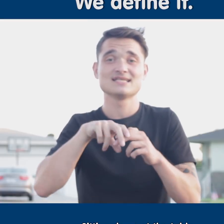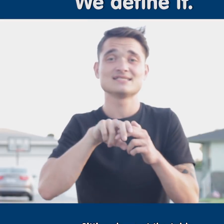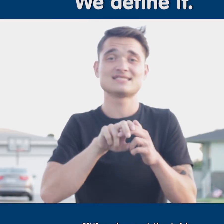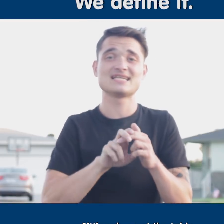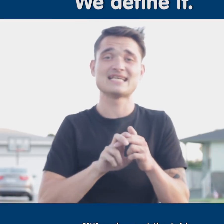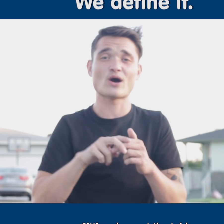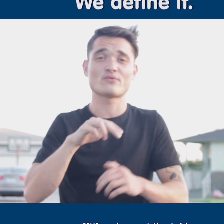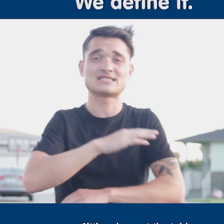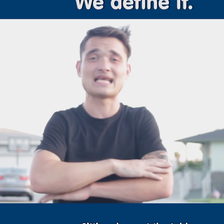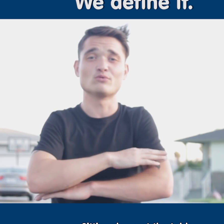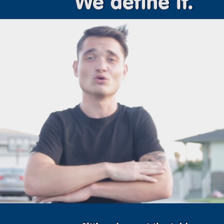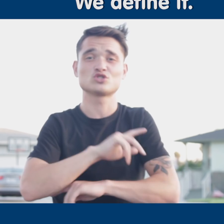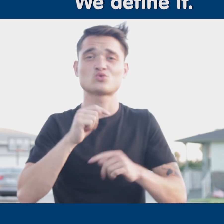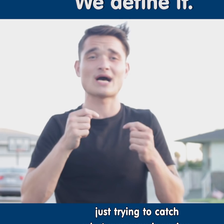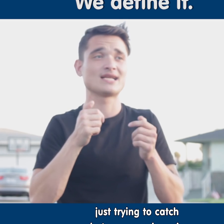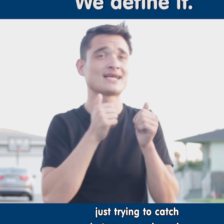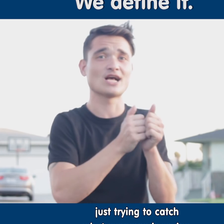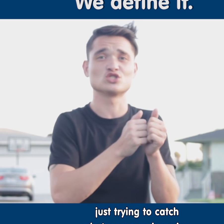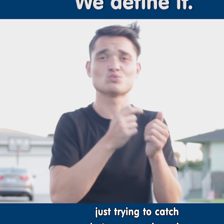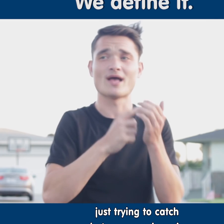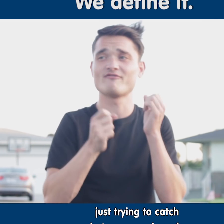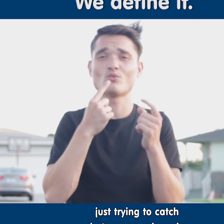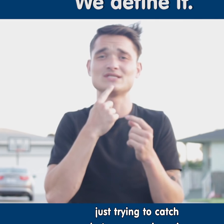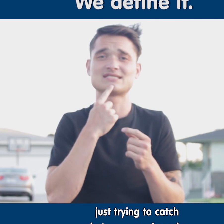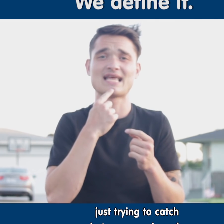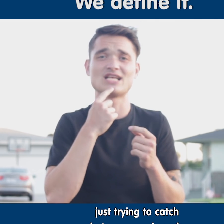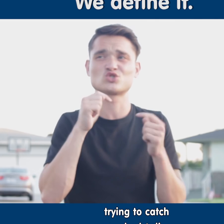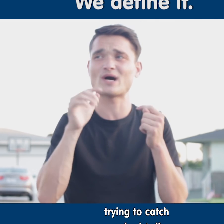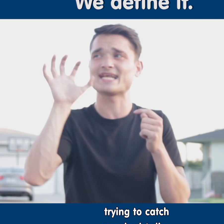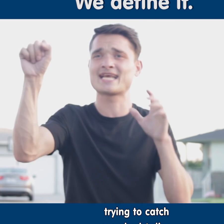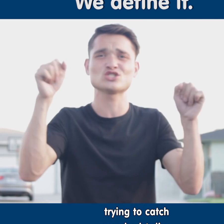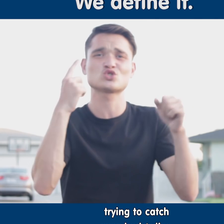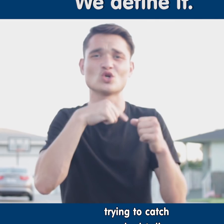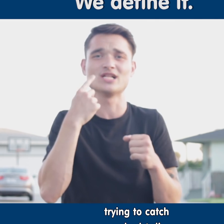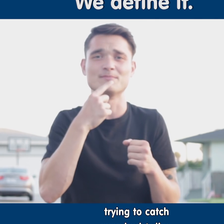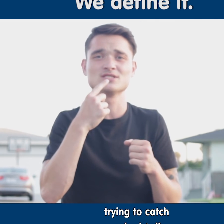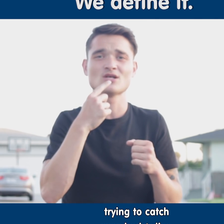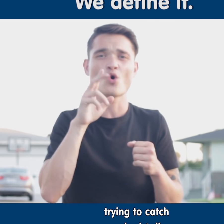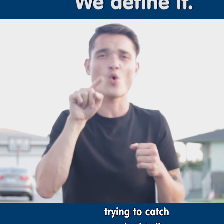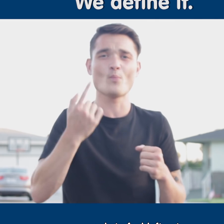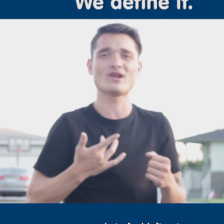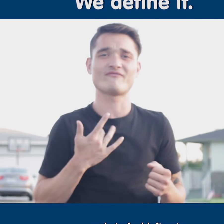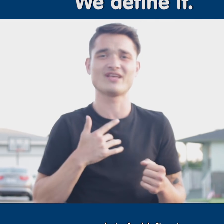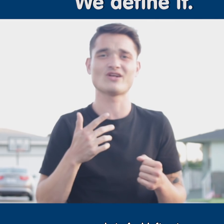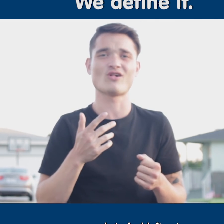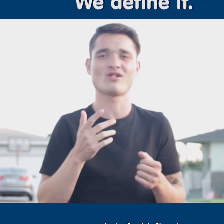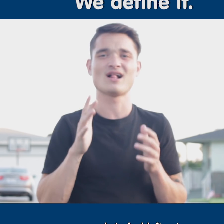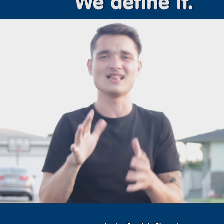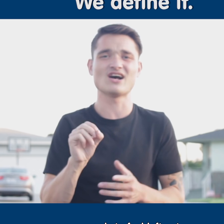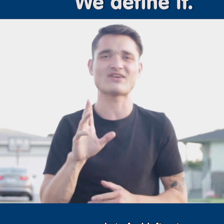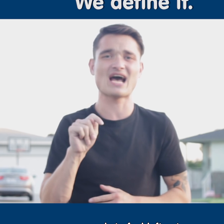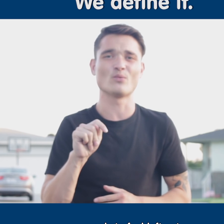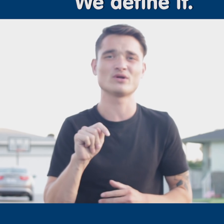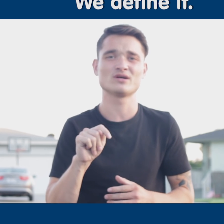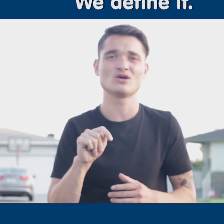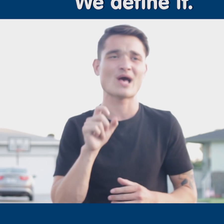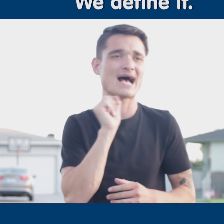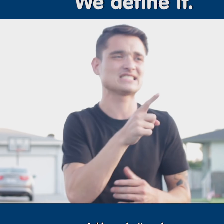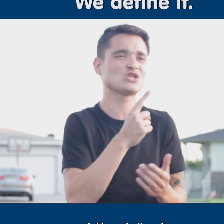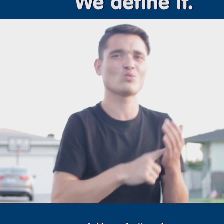Sitting down at the table, trying to catch what everyone's saying, trying to catch everybody's lips, only to feel left out. Asking what's